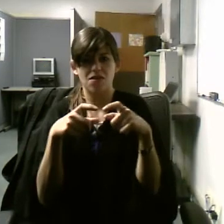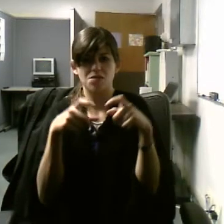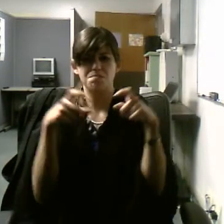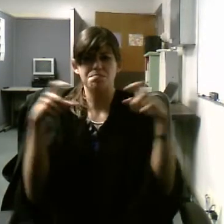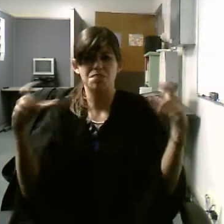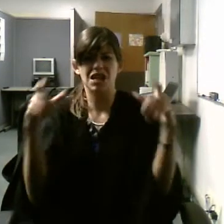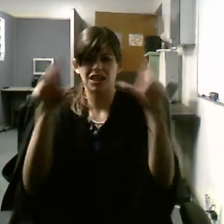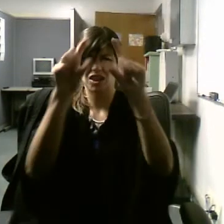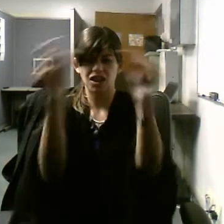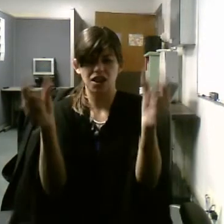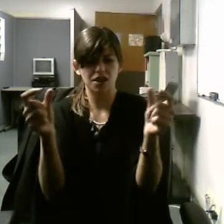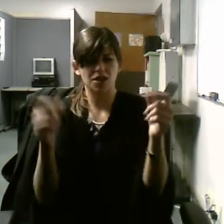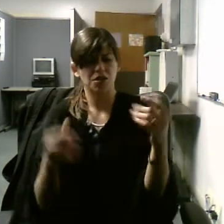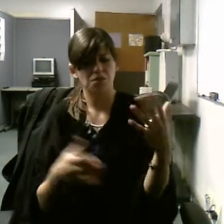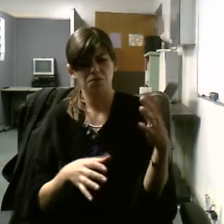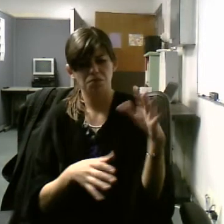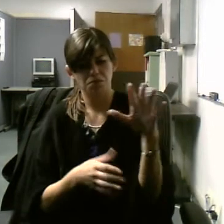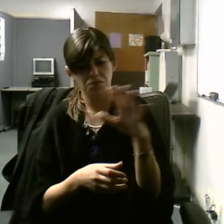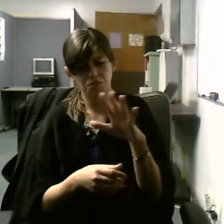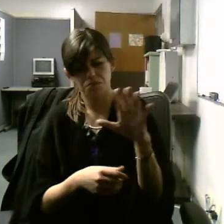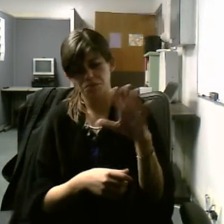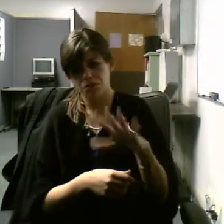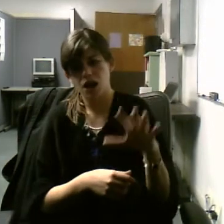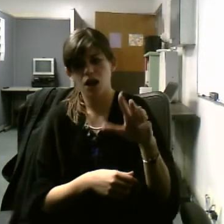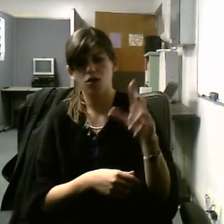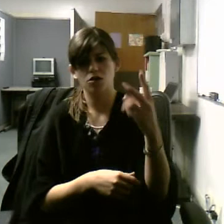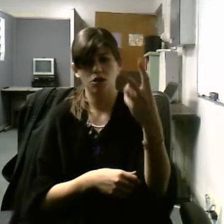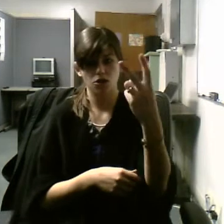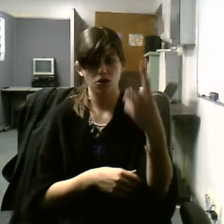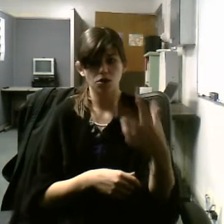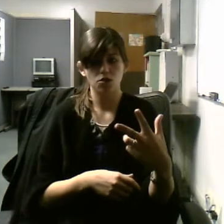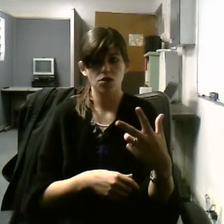2/3 or 67% of the mass of Earth.